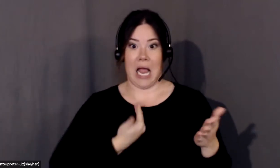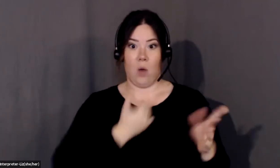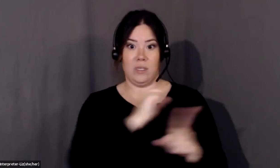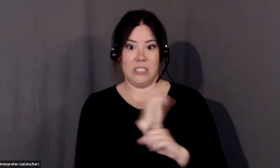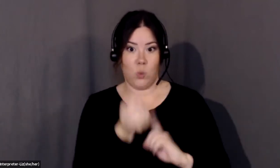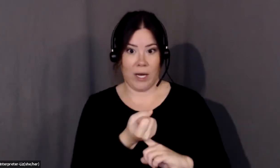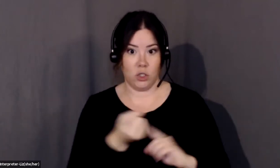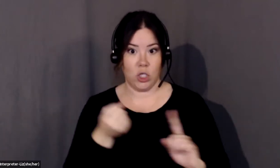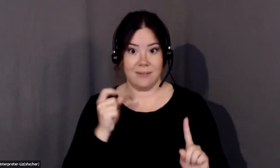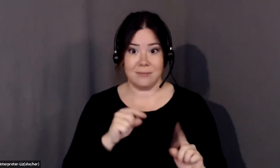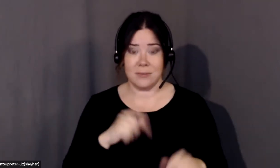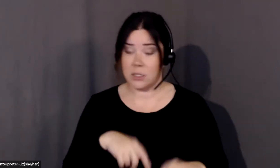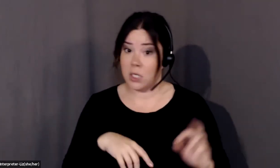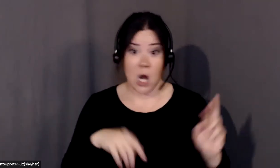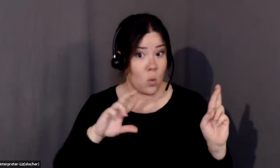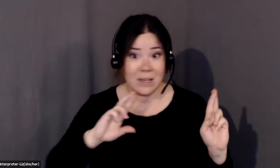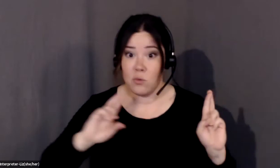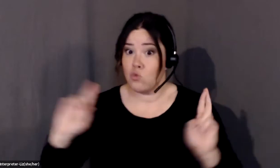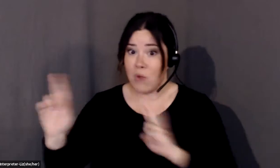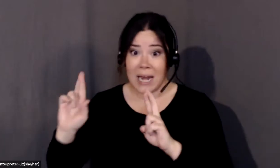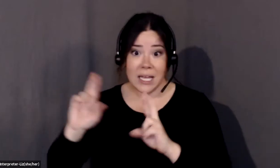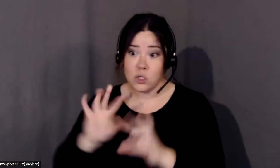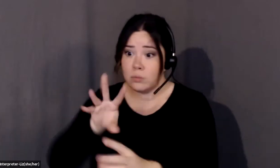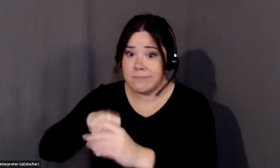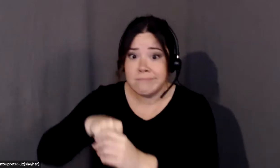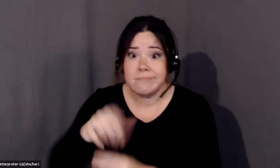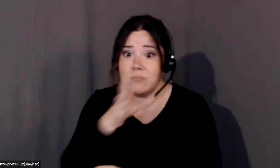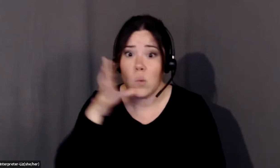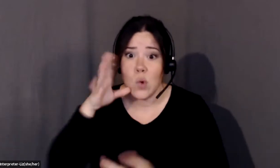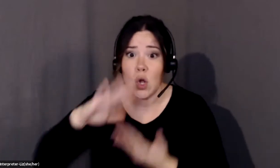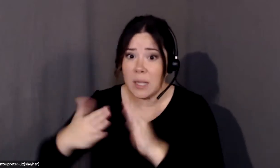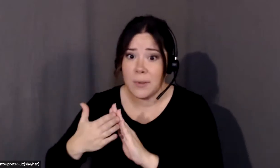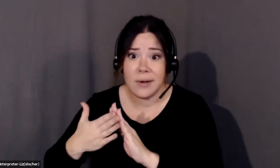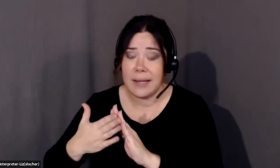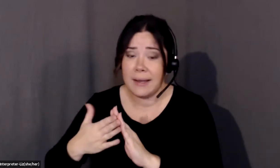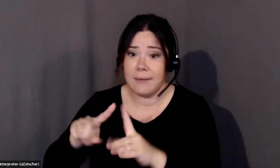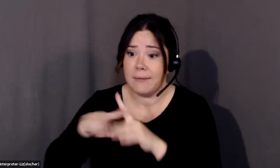we ready to just jump into a rural community and just start doing